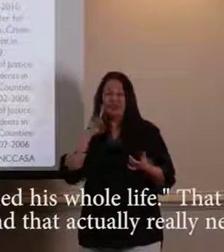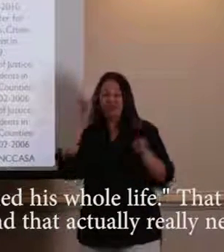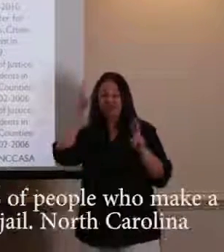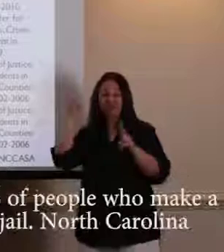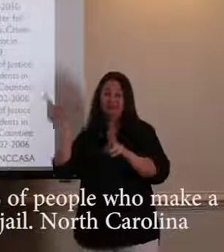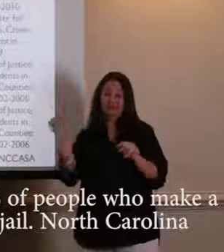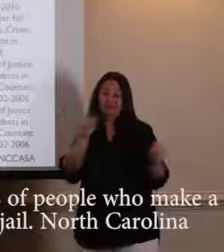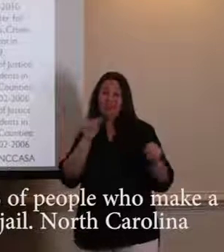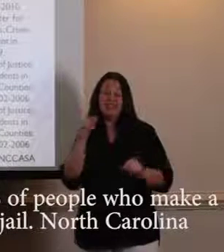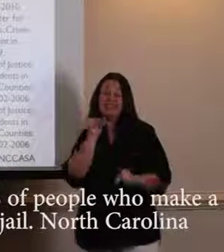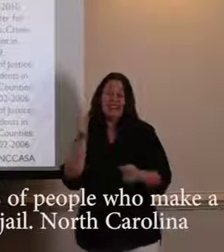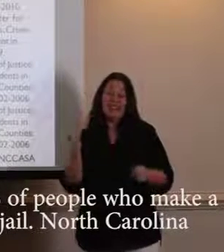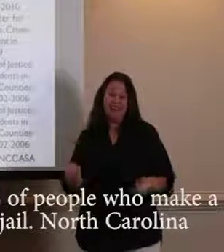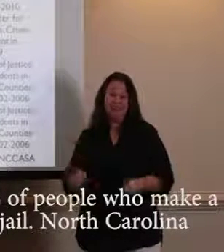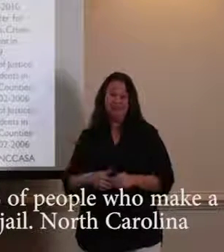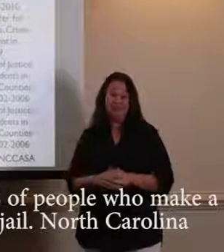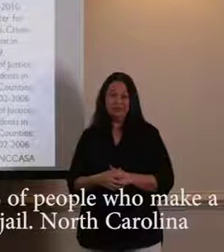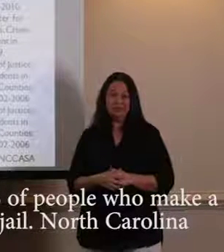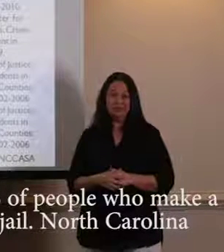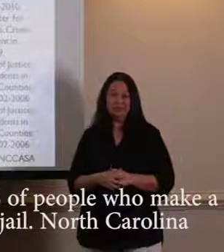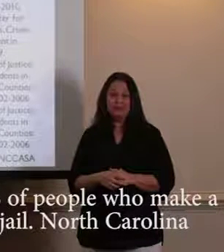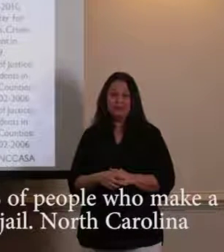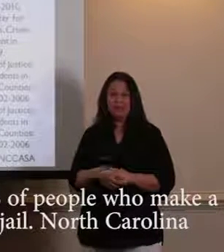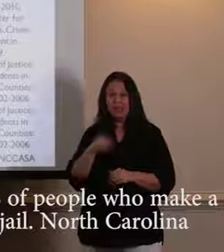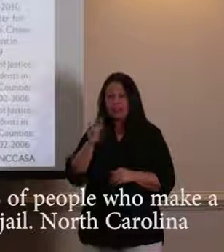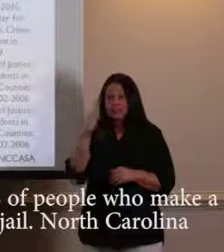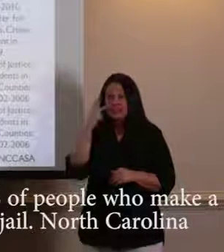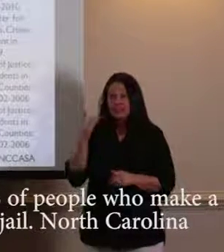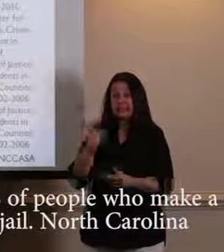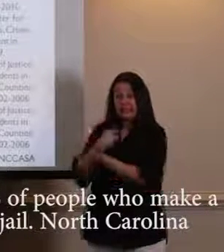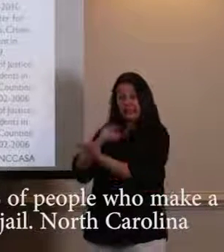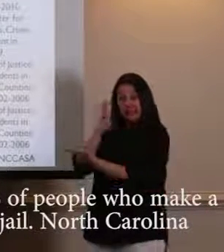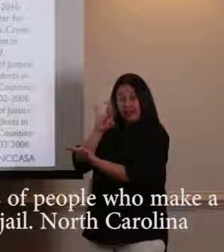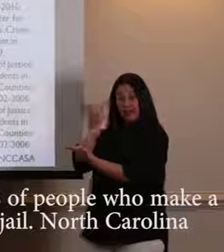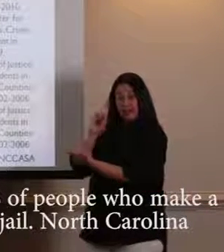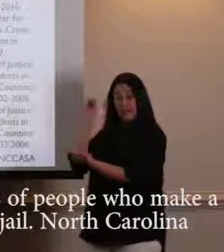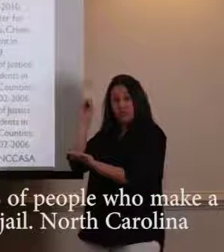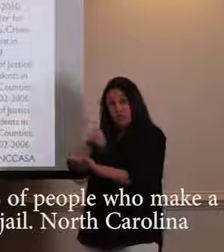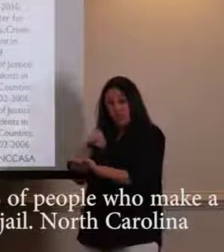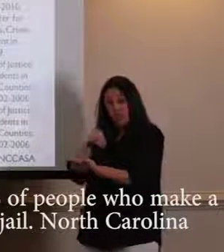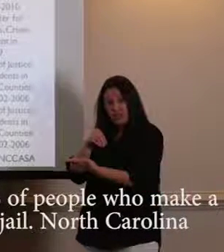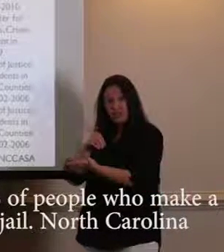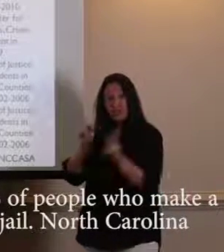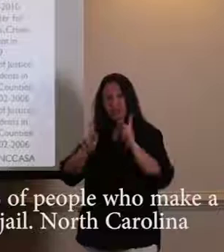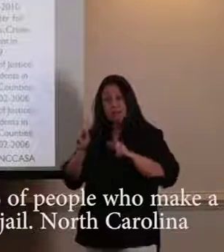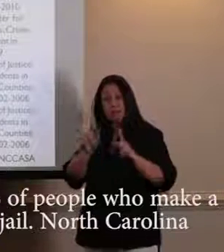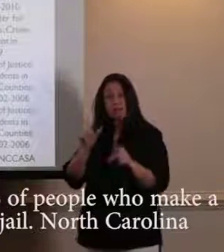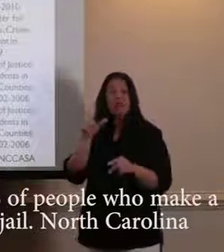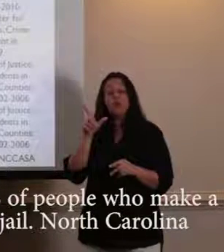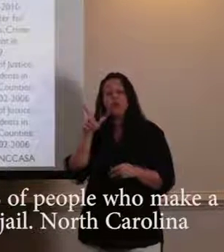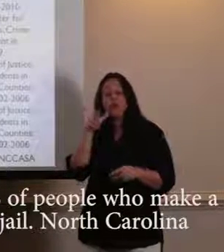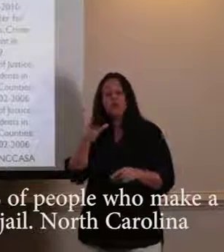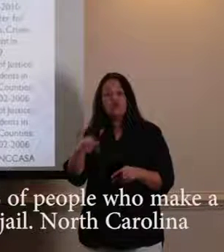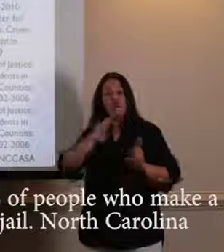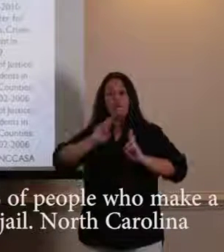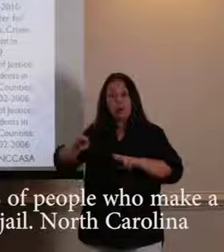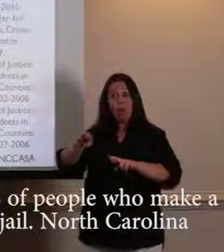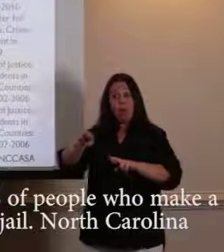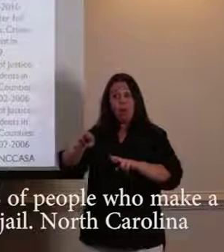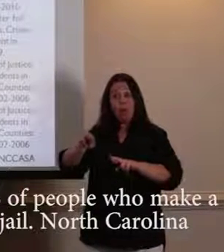never happens. As you can see, 97% of people who make a report will